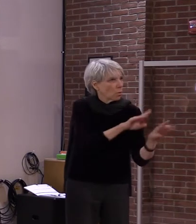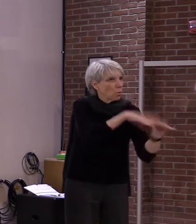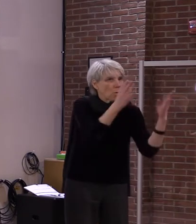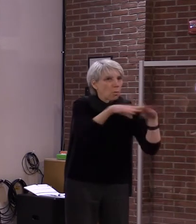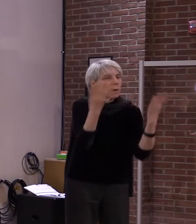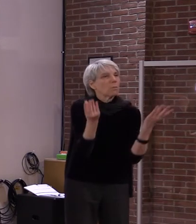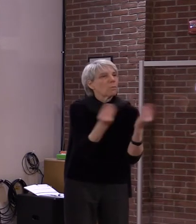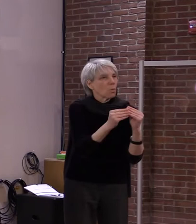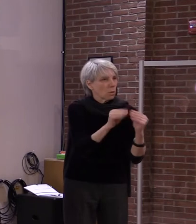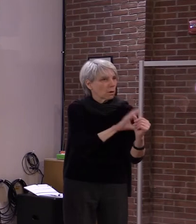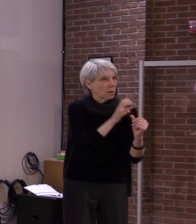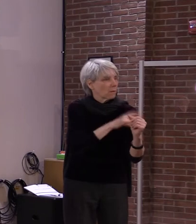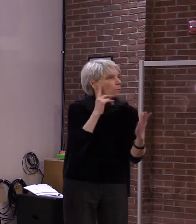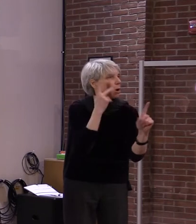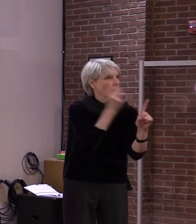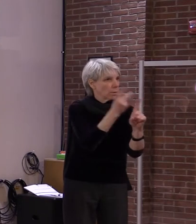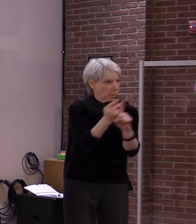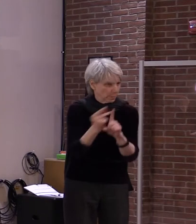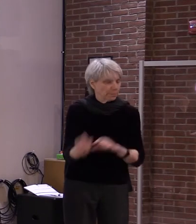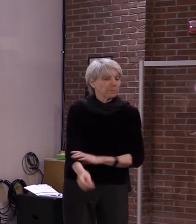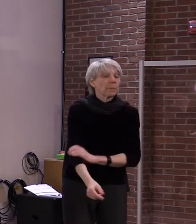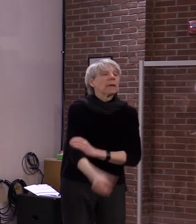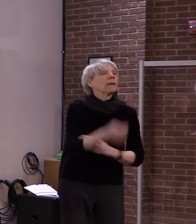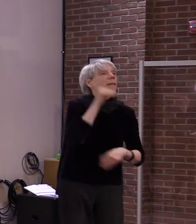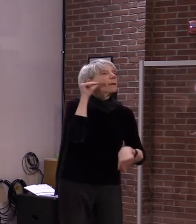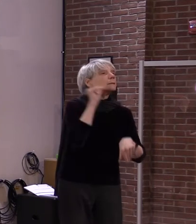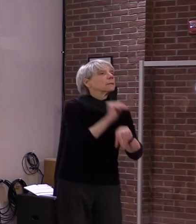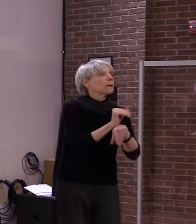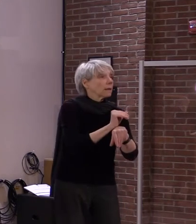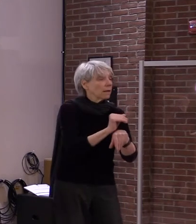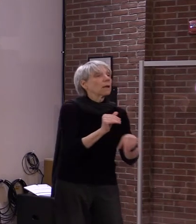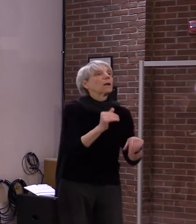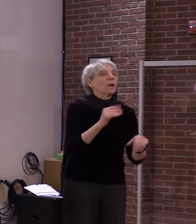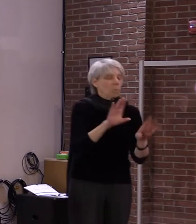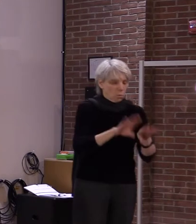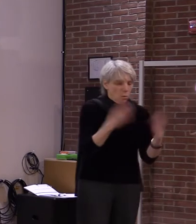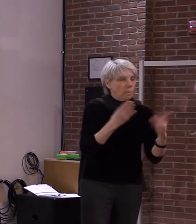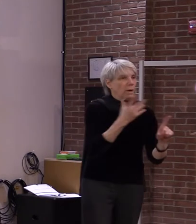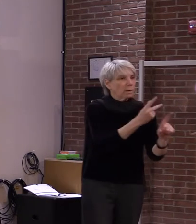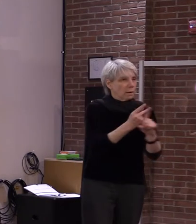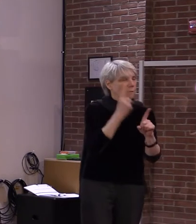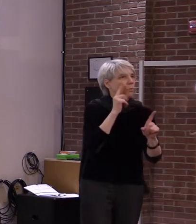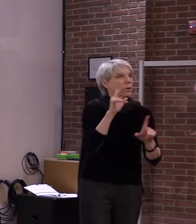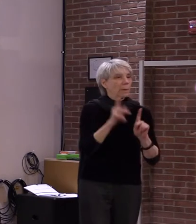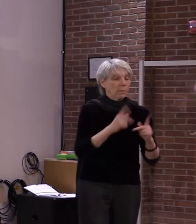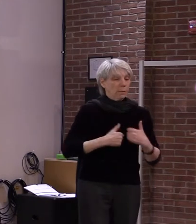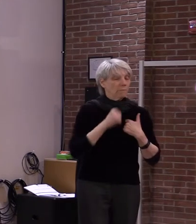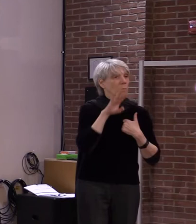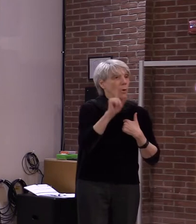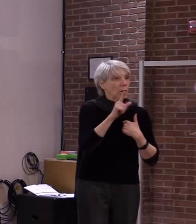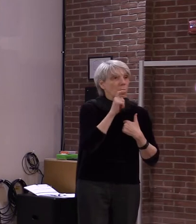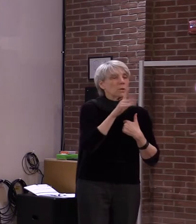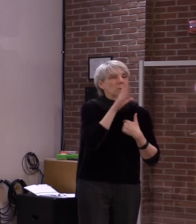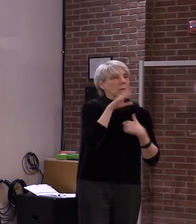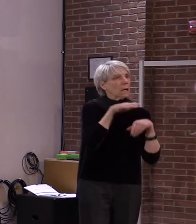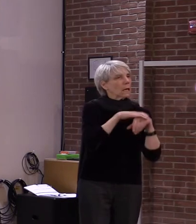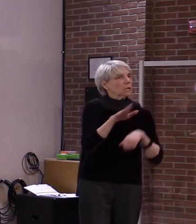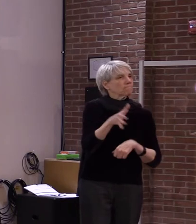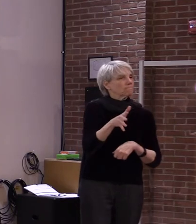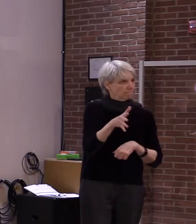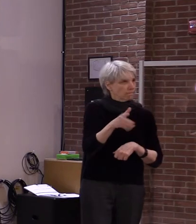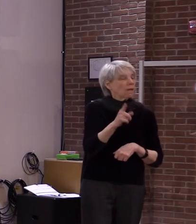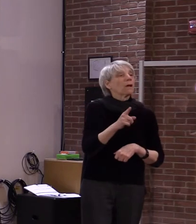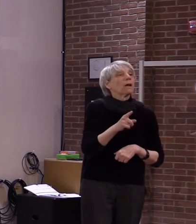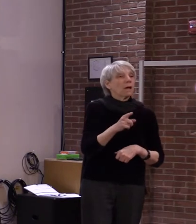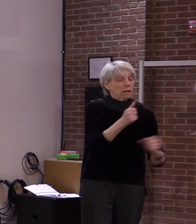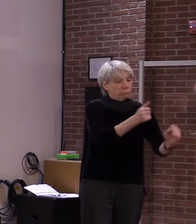we held a clinic for those with limited english proficiency in burlington where we vaccinated 50